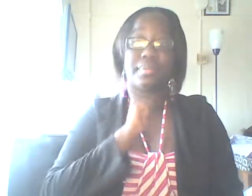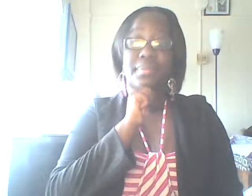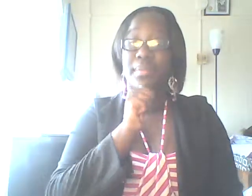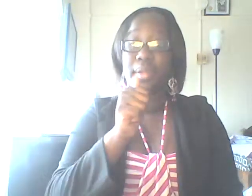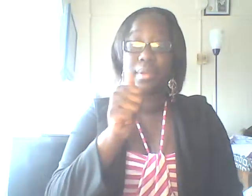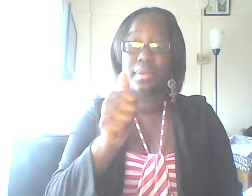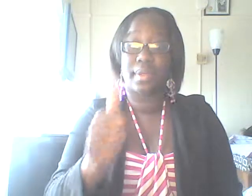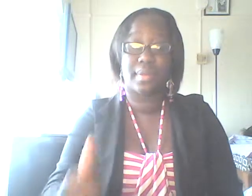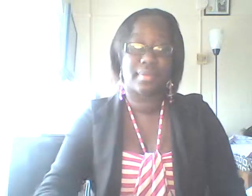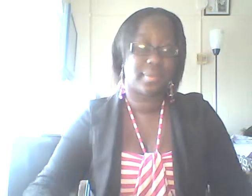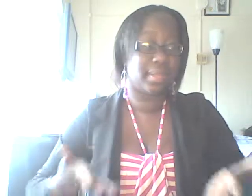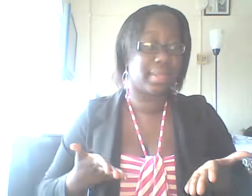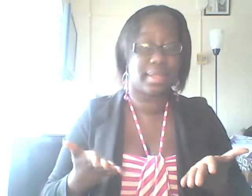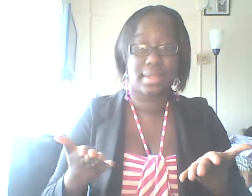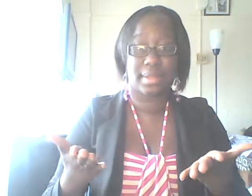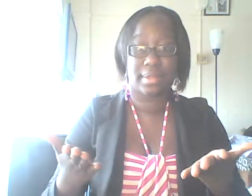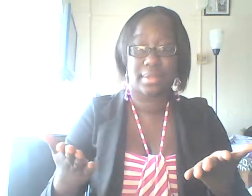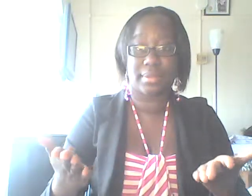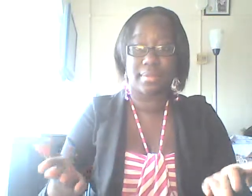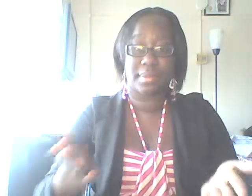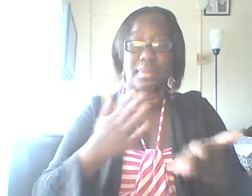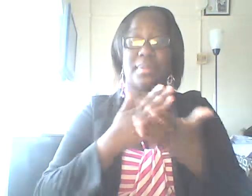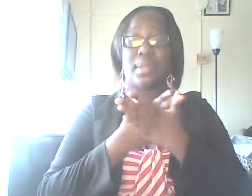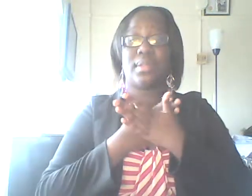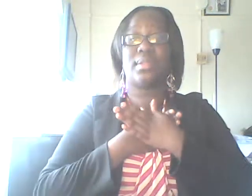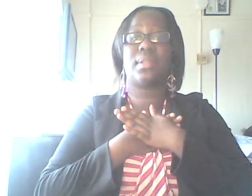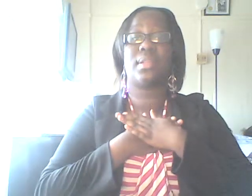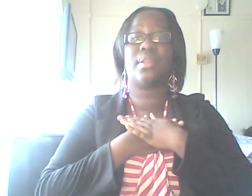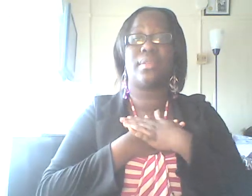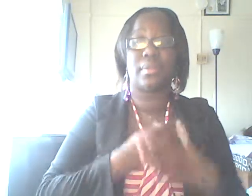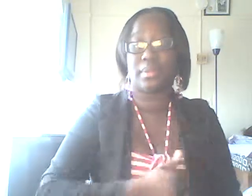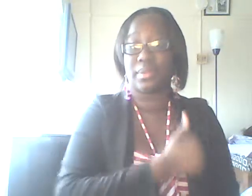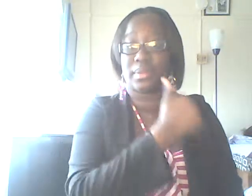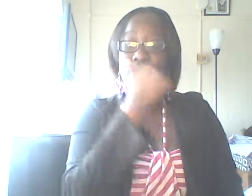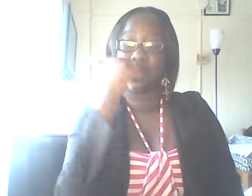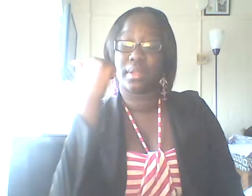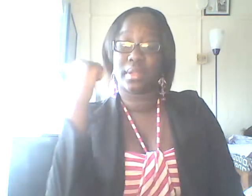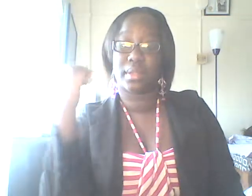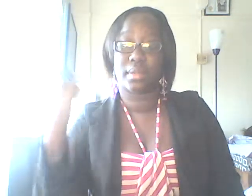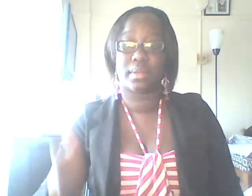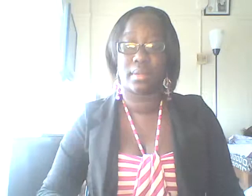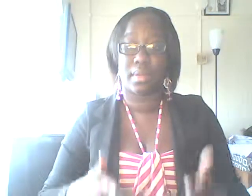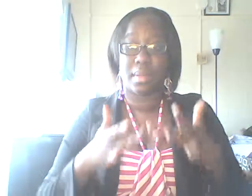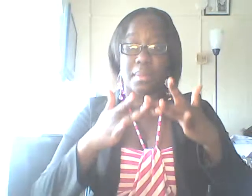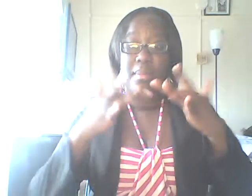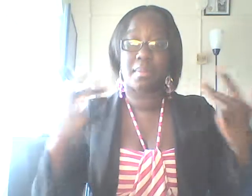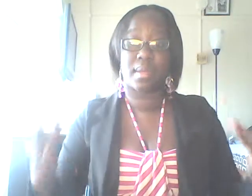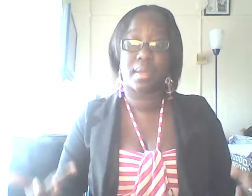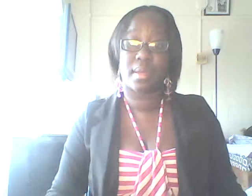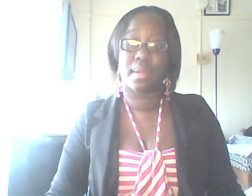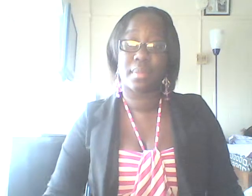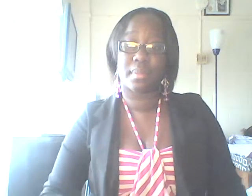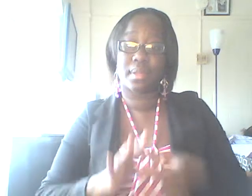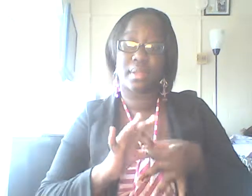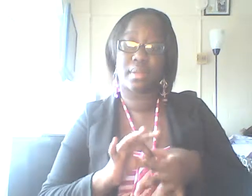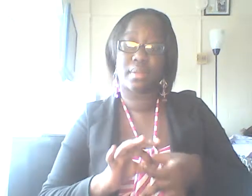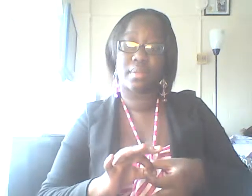I'll never give myself to another My